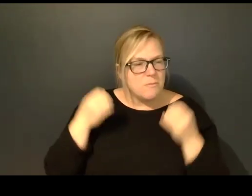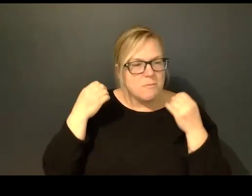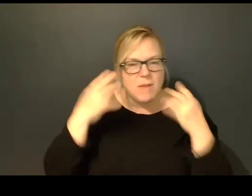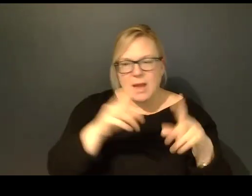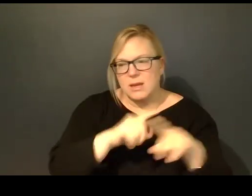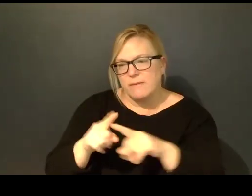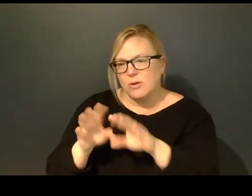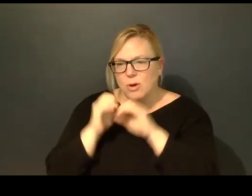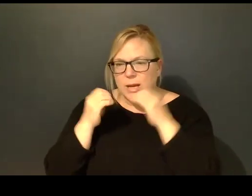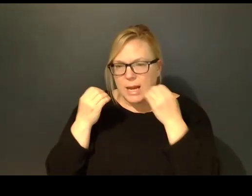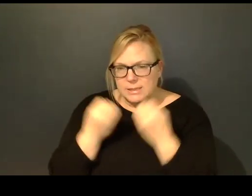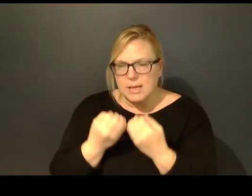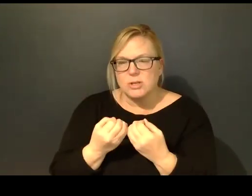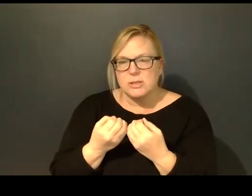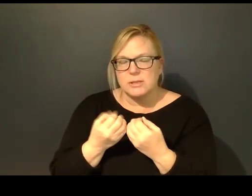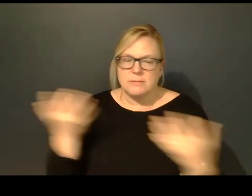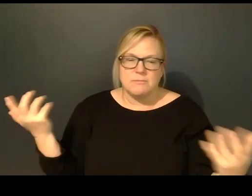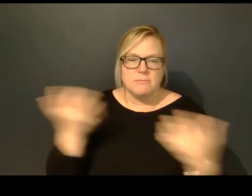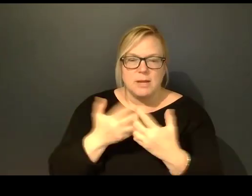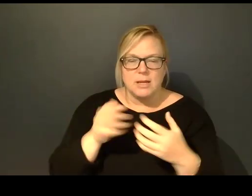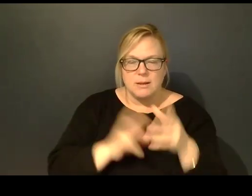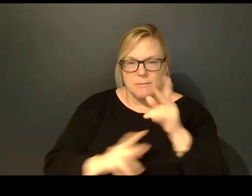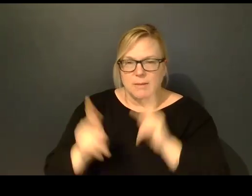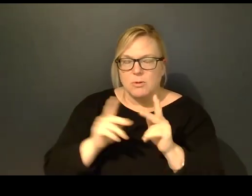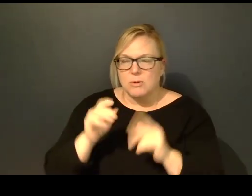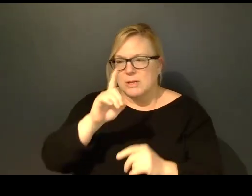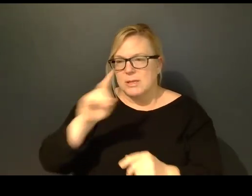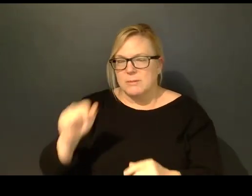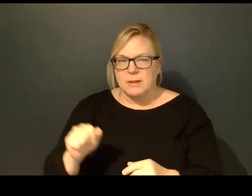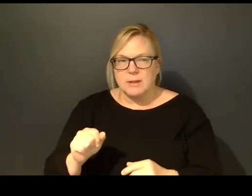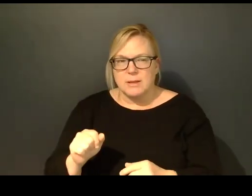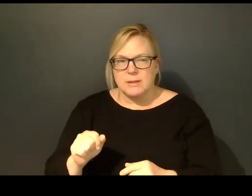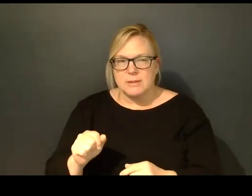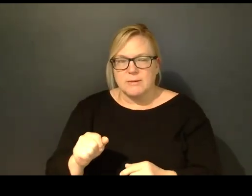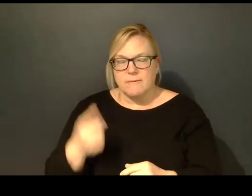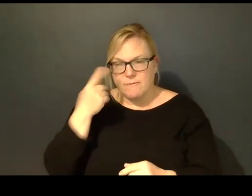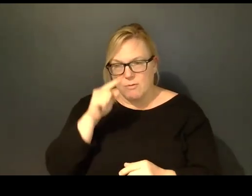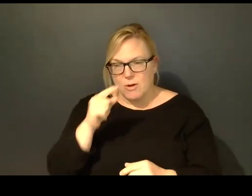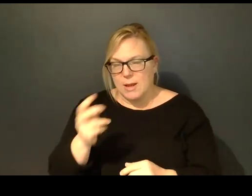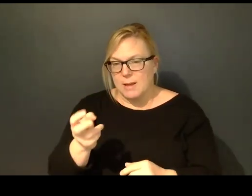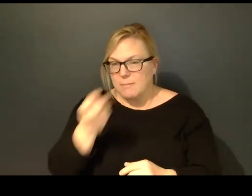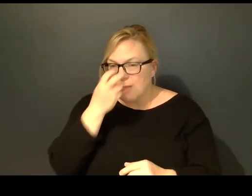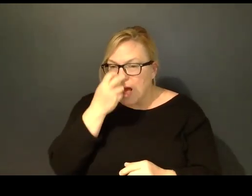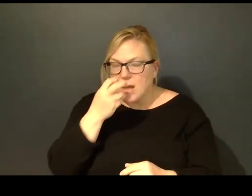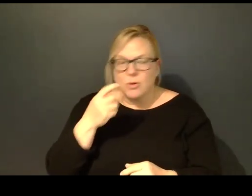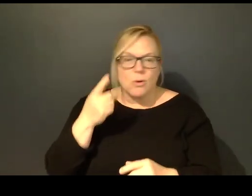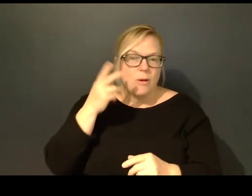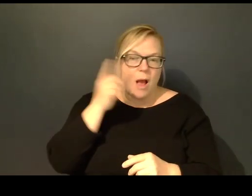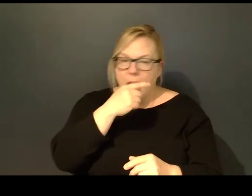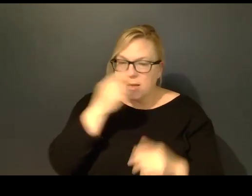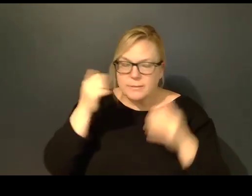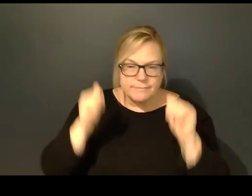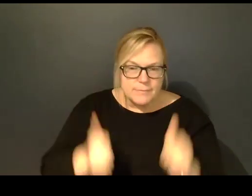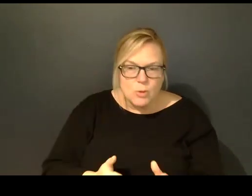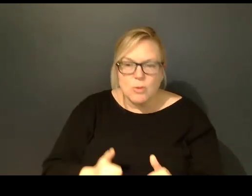anybody with any other disability. I'm looking at Franco here, right? But for the blind and partially sighted or visually impaired,